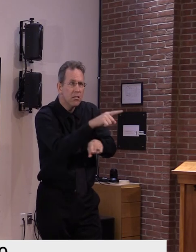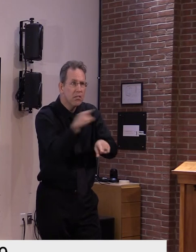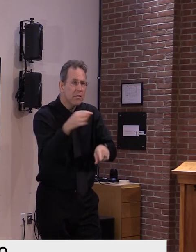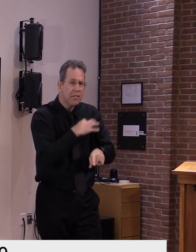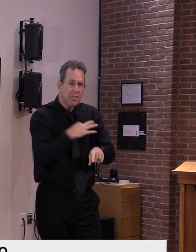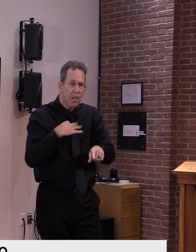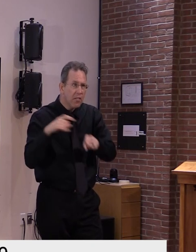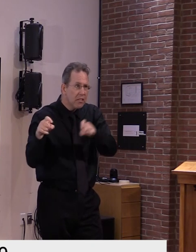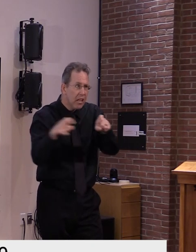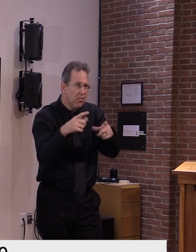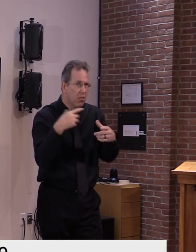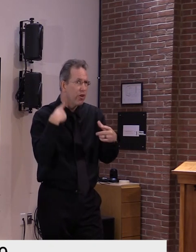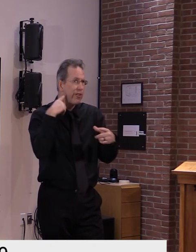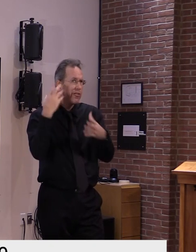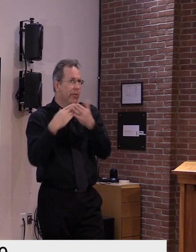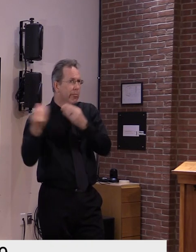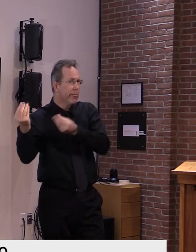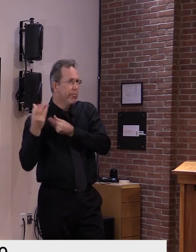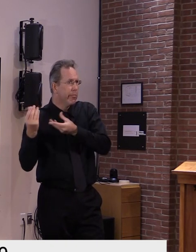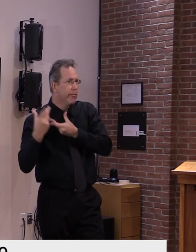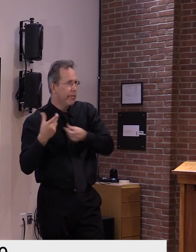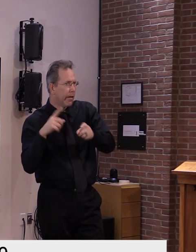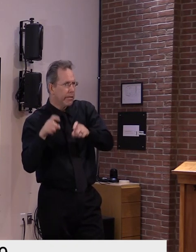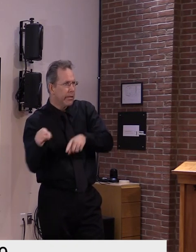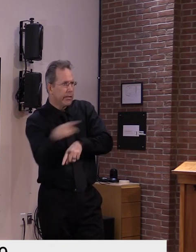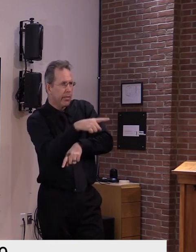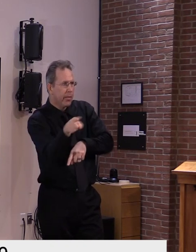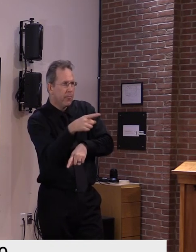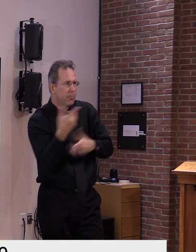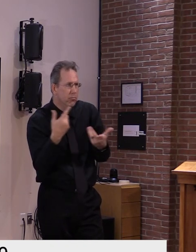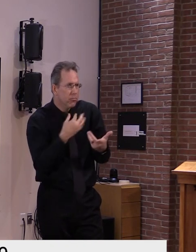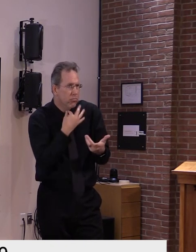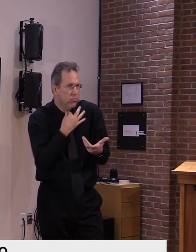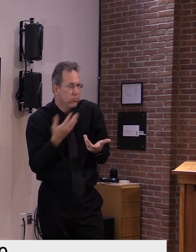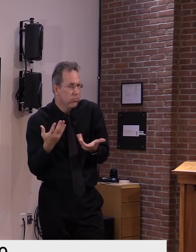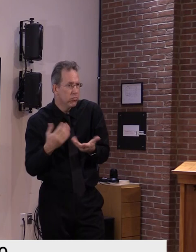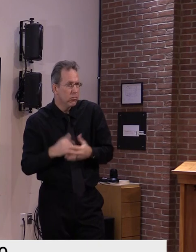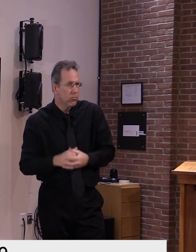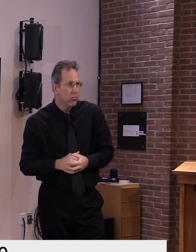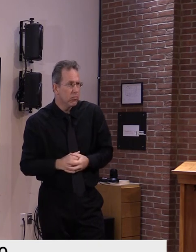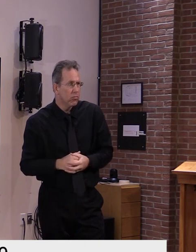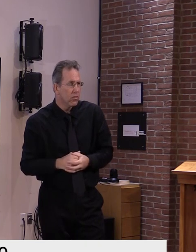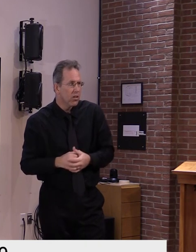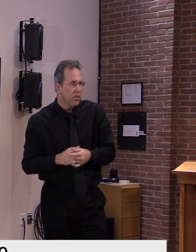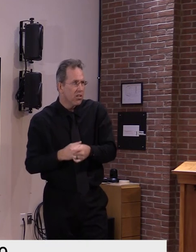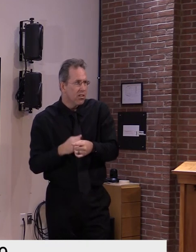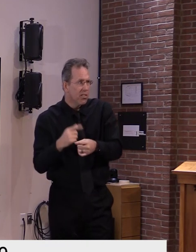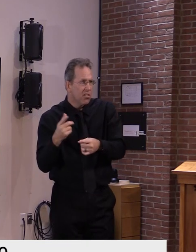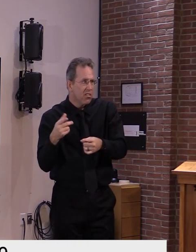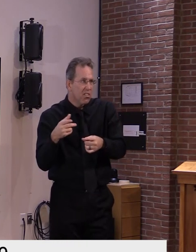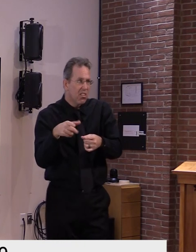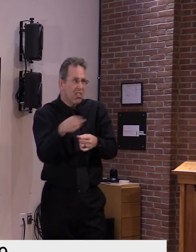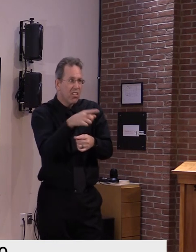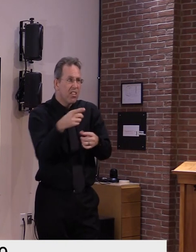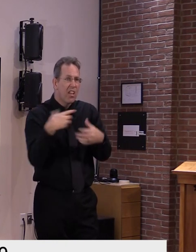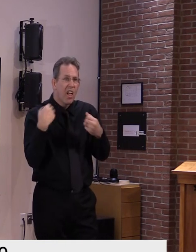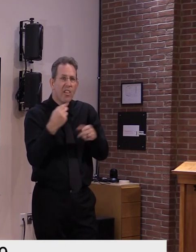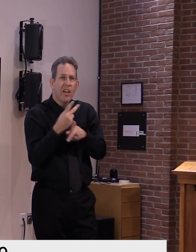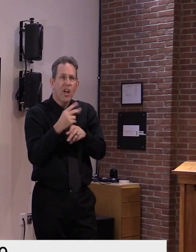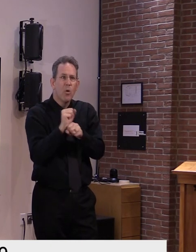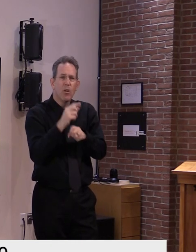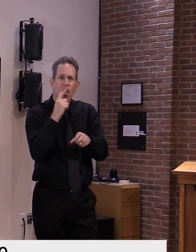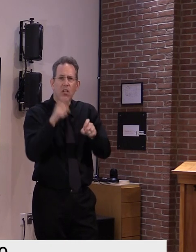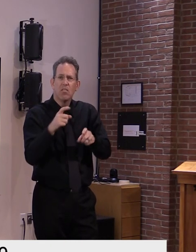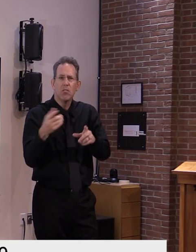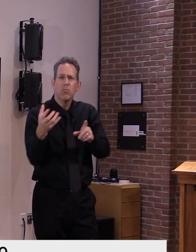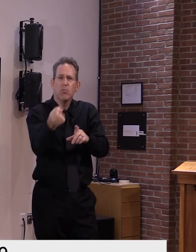that they're concerned about the fact that they aren't being tested unless they have symptoms. Since we're so close to the vaccine at this point, is the plan